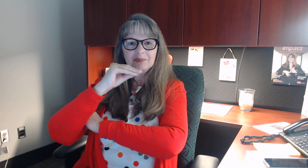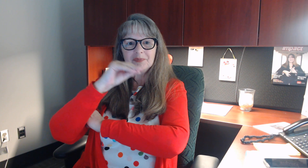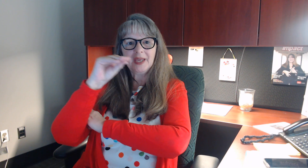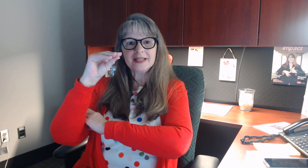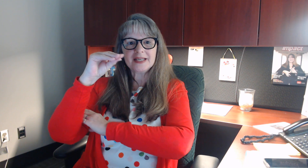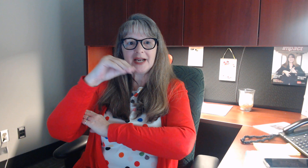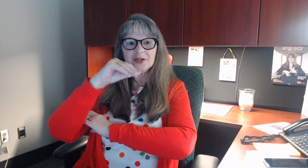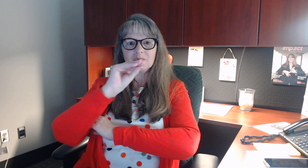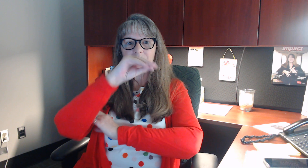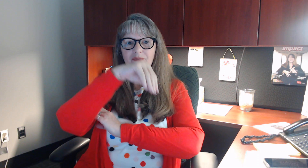and it's a dinosaur.